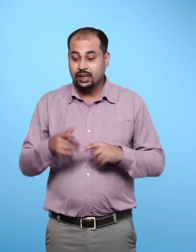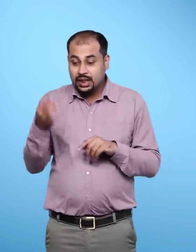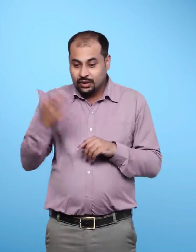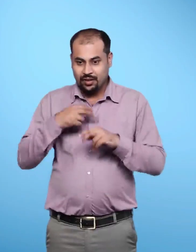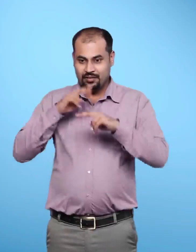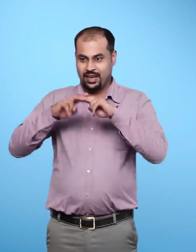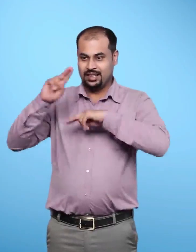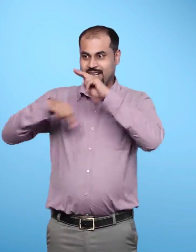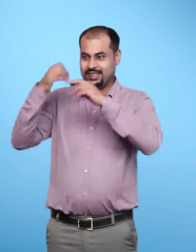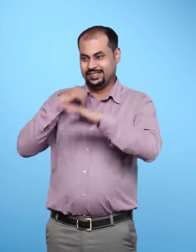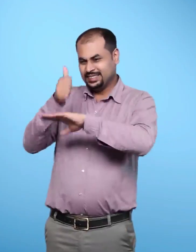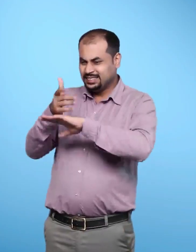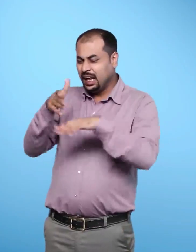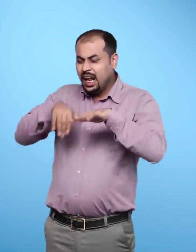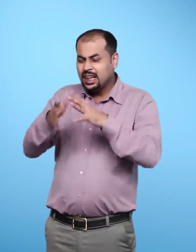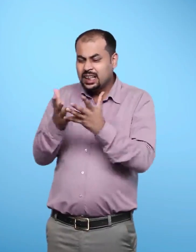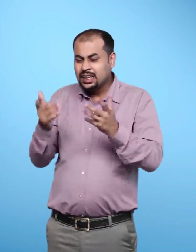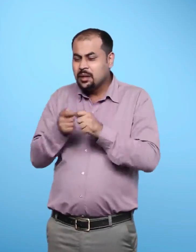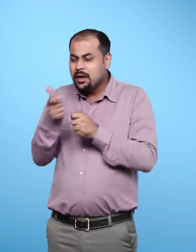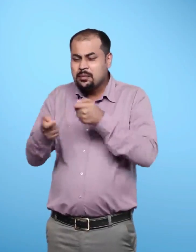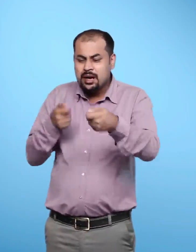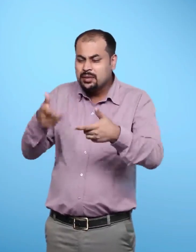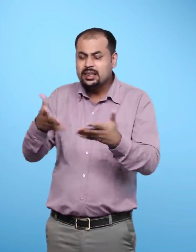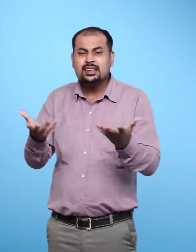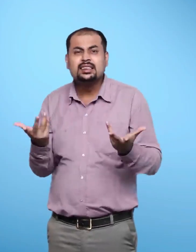They find out how much they will need for the factory.